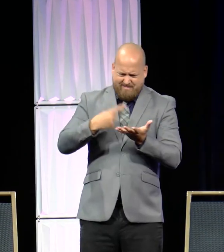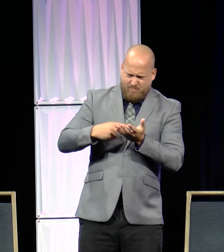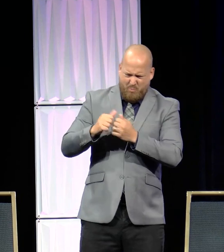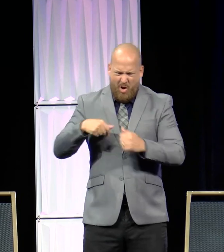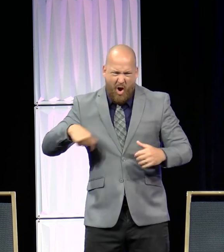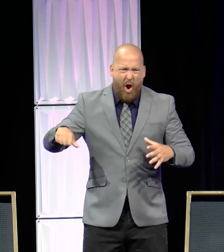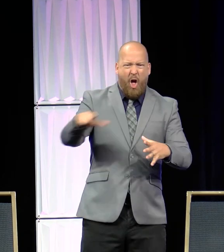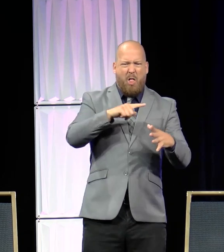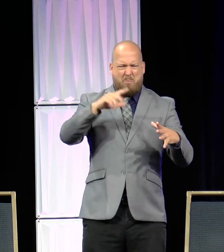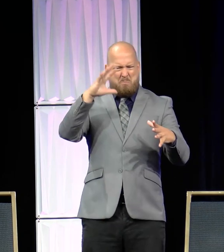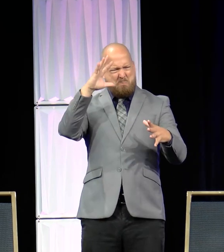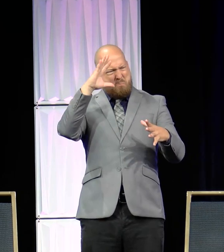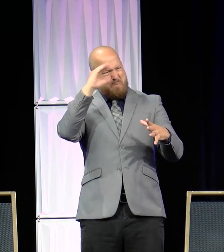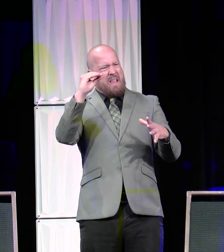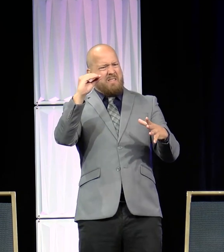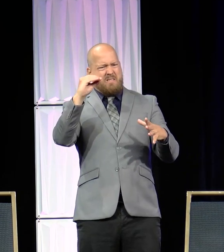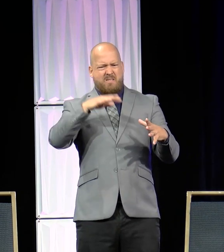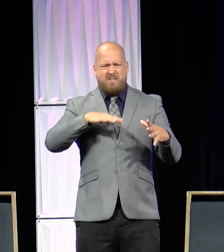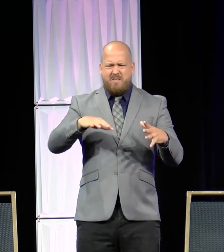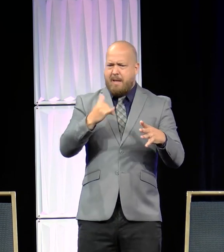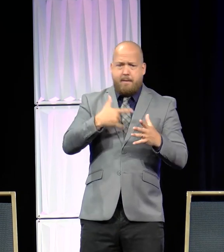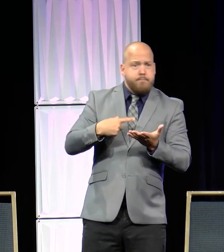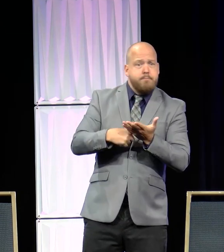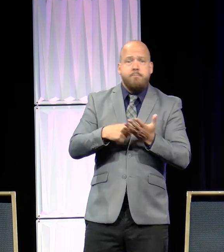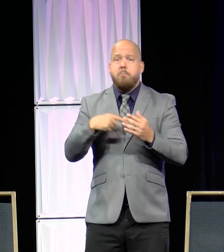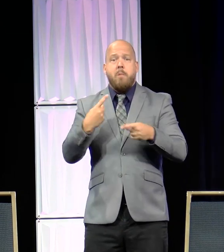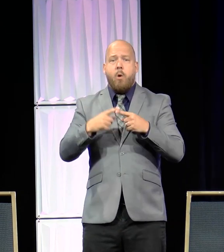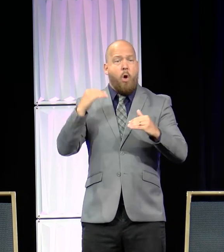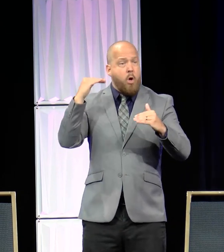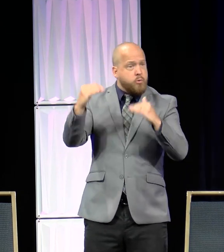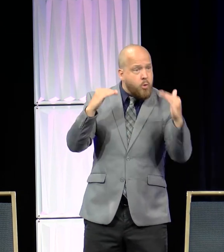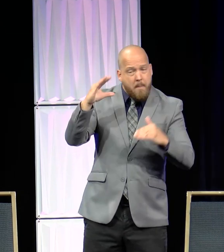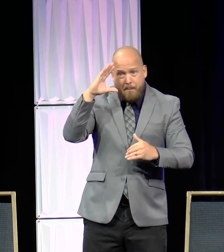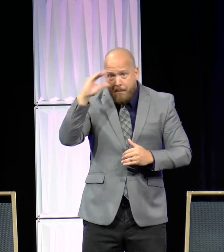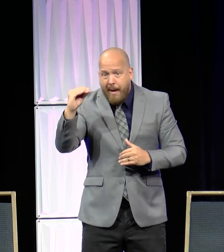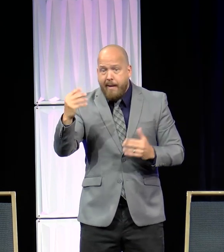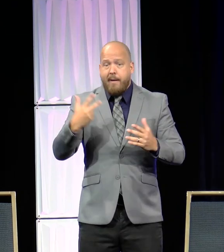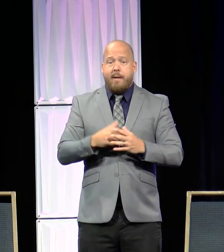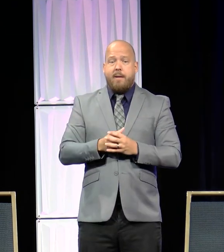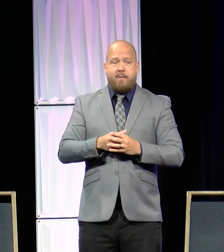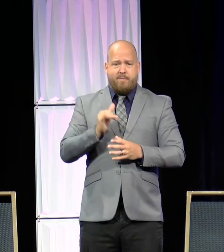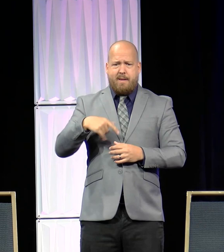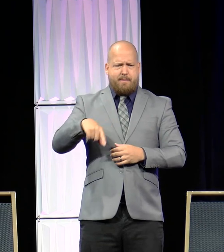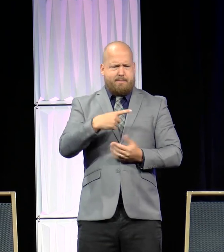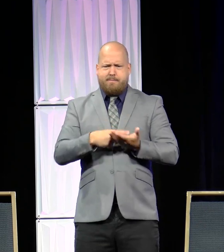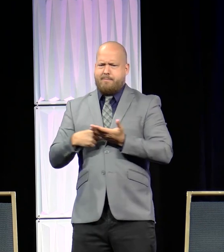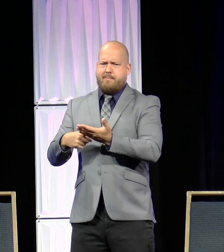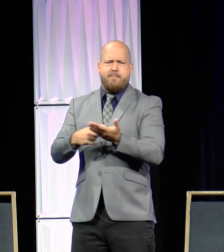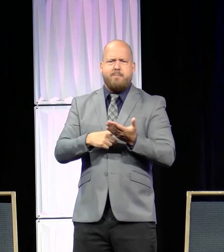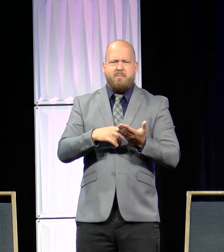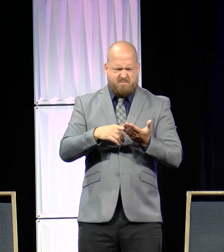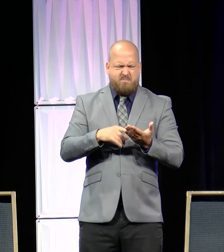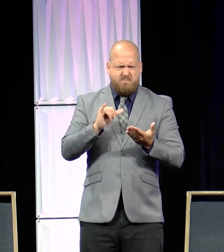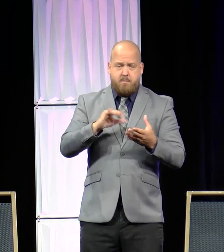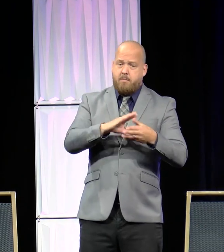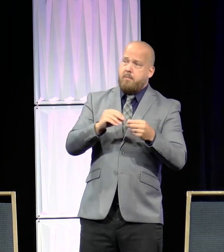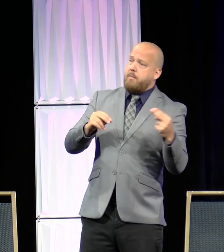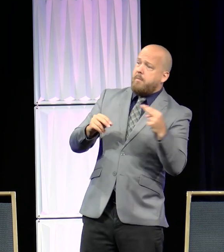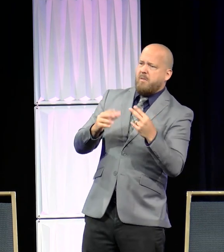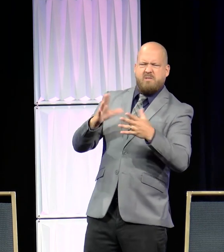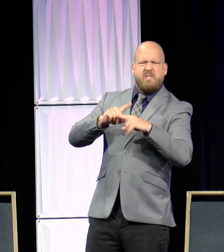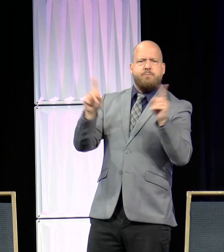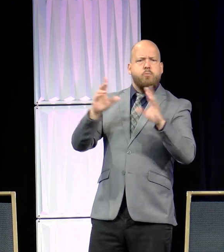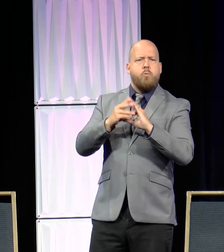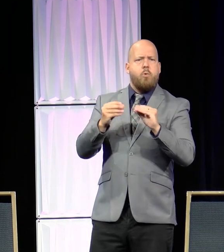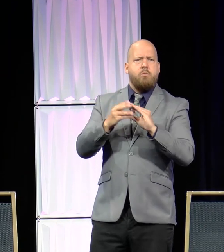to adult male identified people, that was a whole nother story. So it was a challenging time,